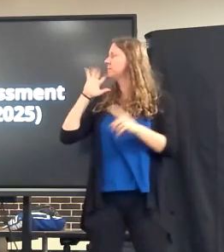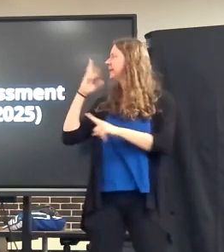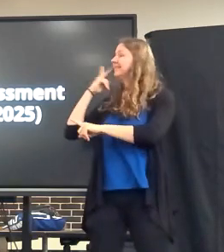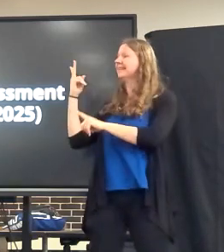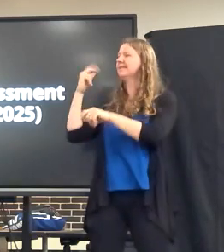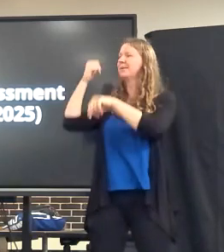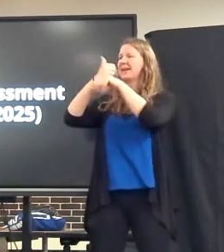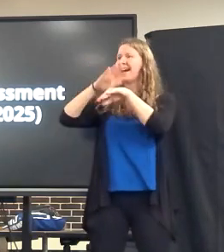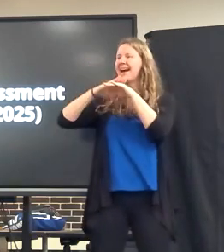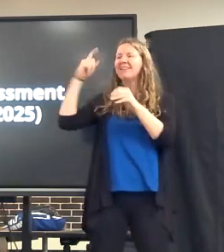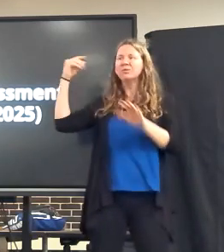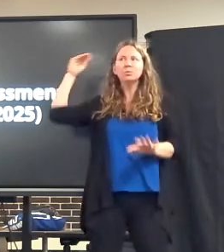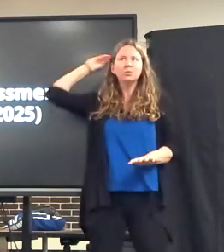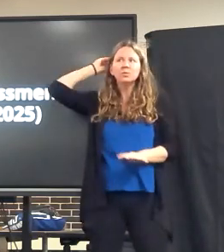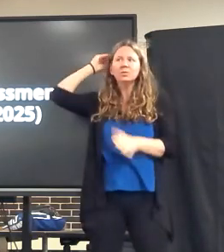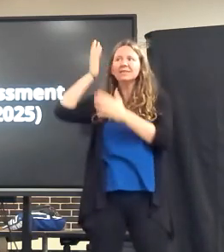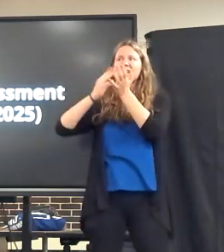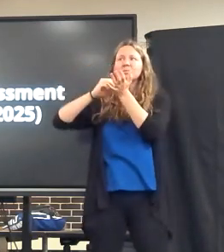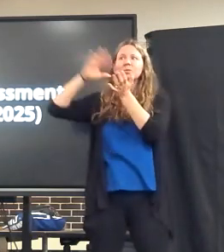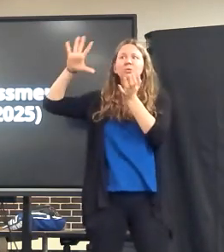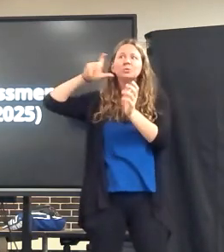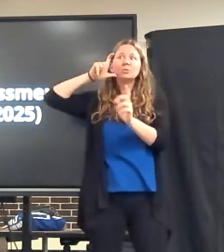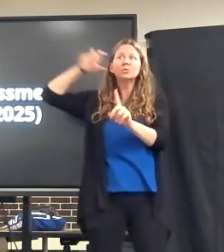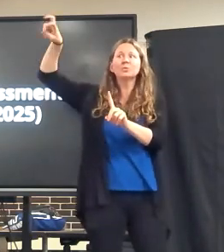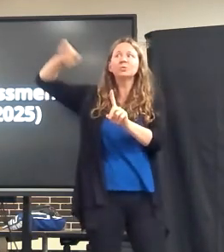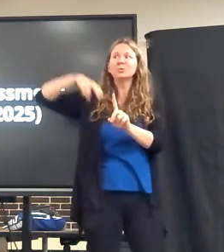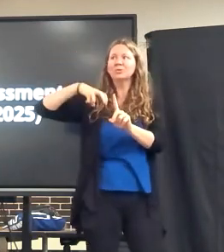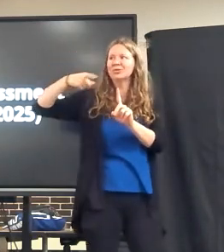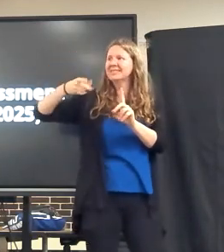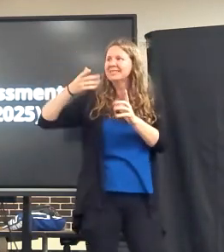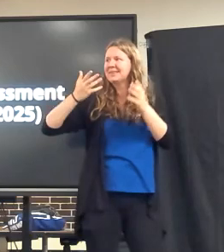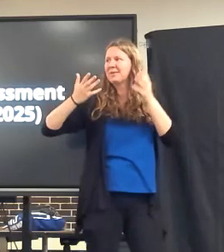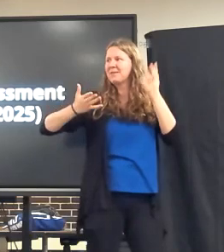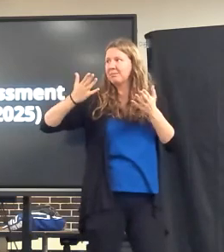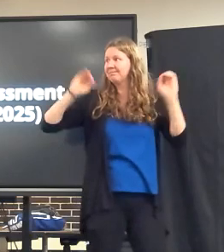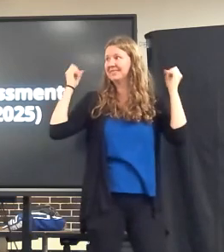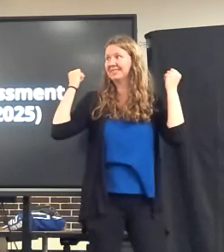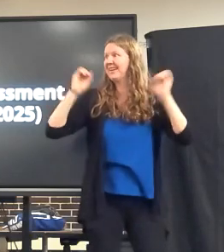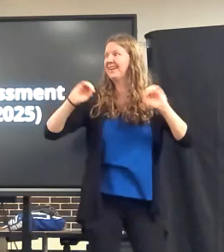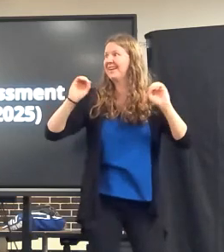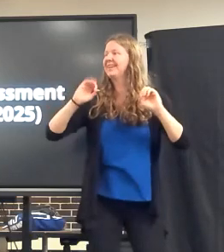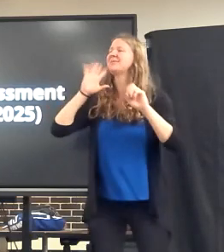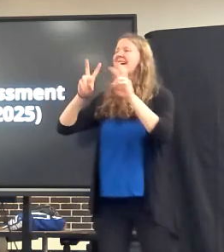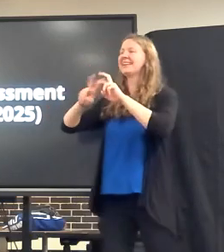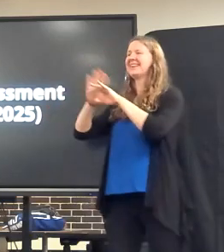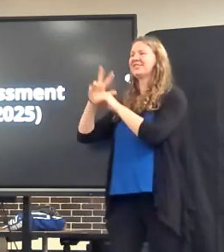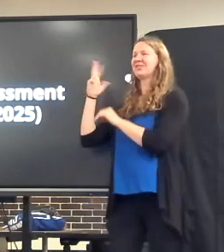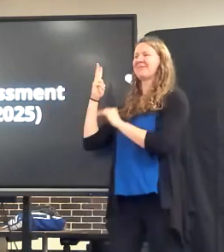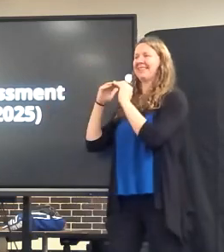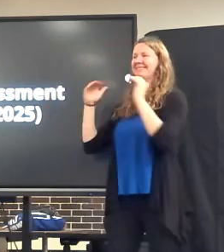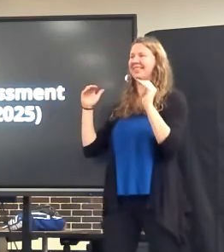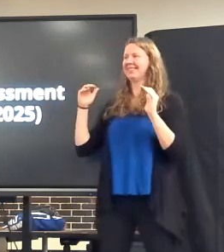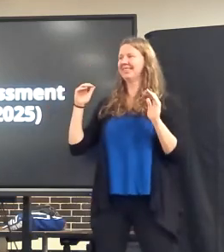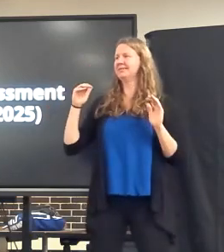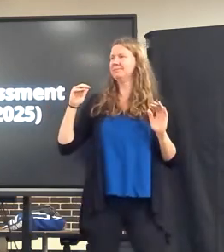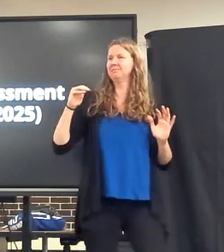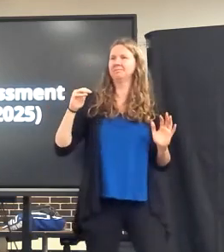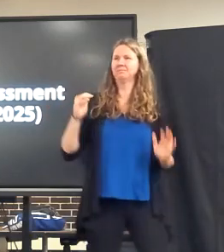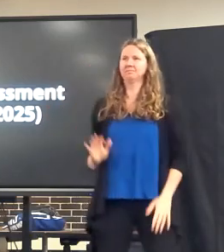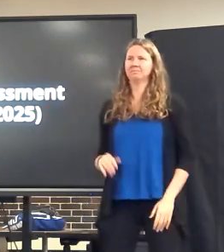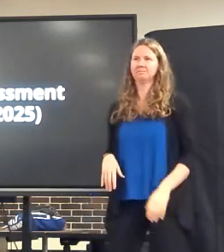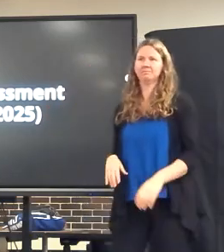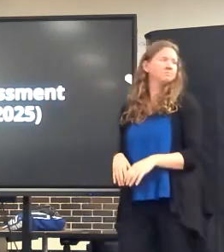yet, because it is based specifically on their grade level. So I just wanted you to keep that in mind, that when we have new